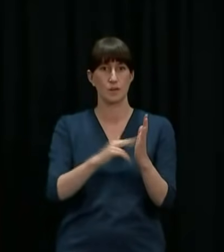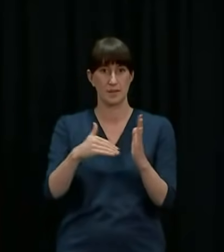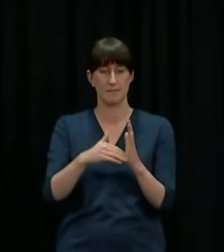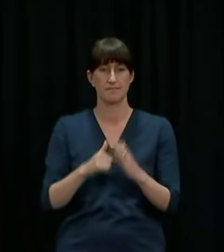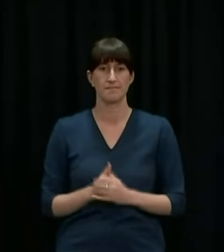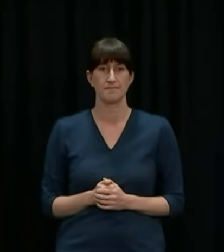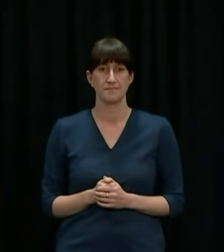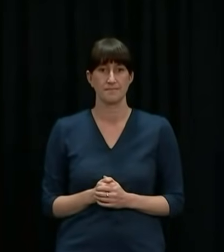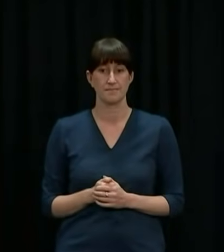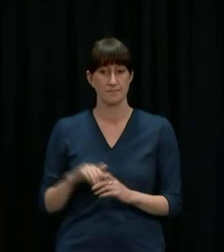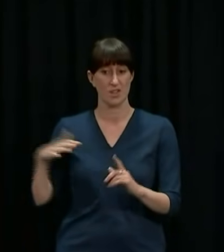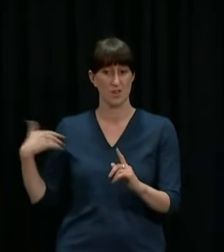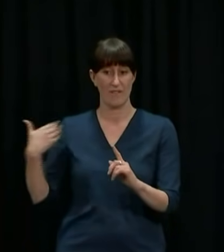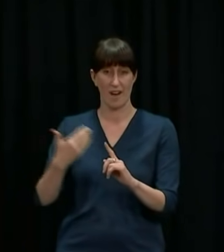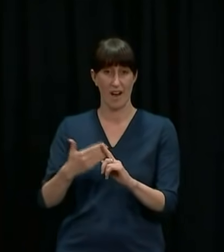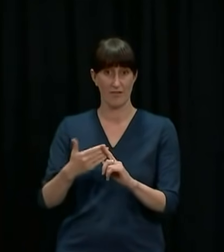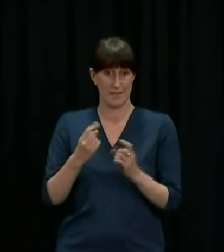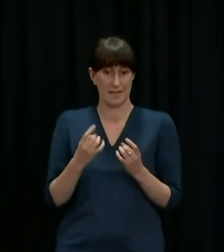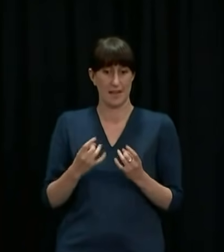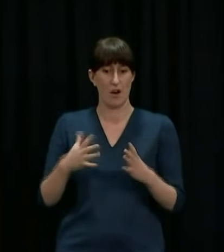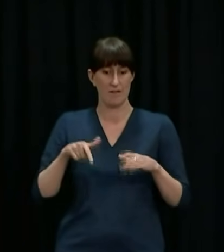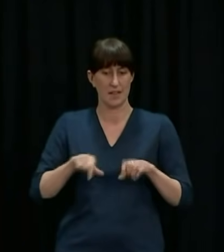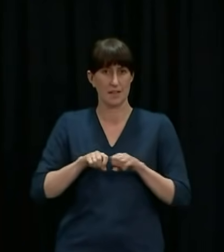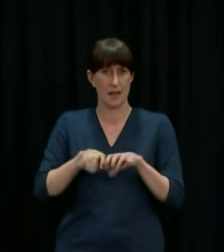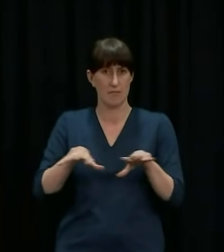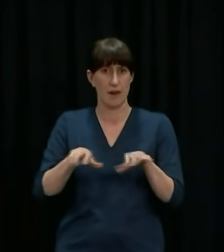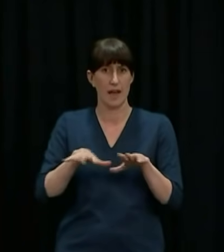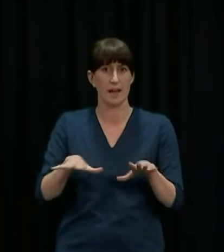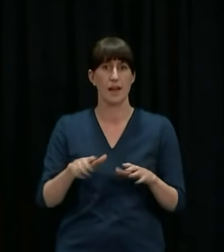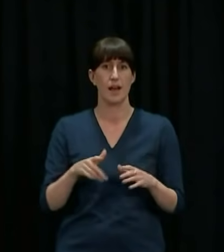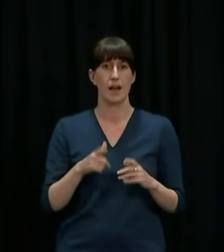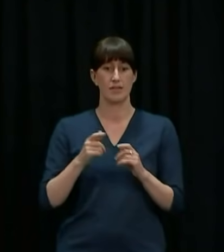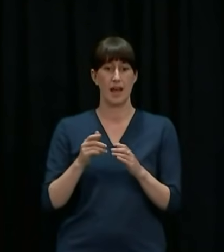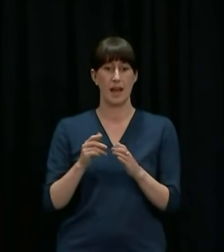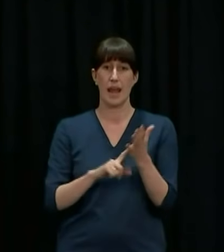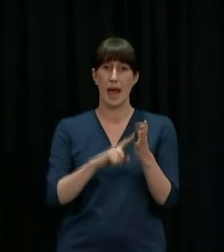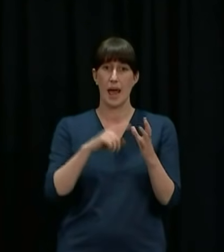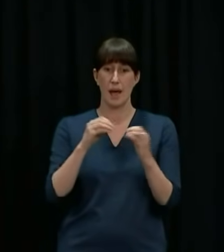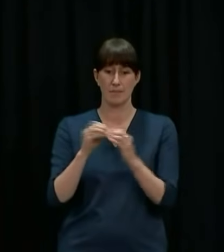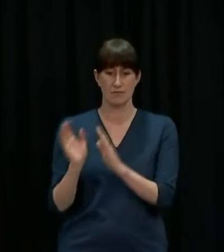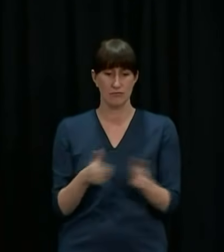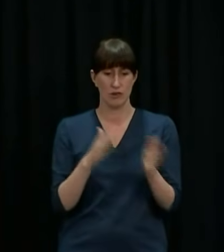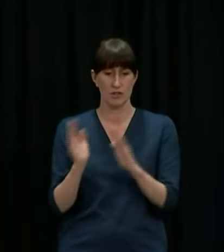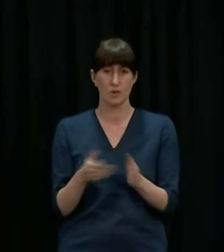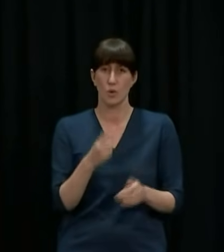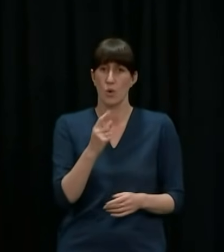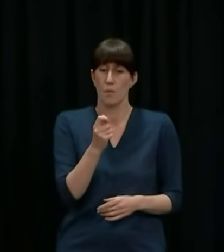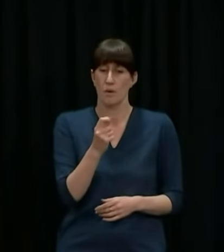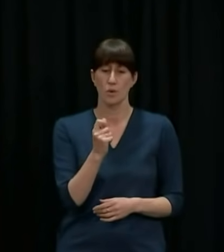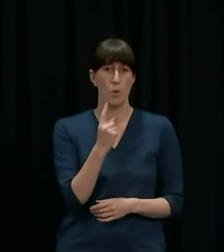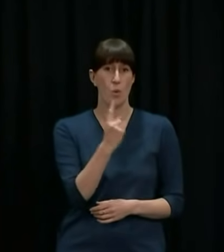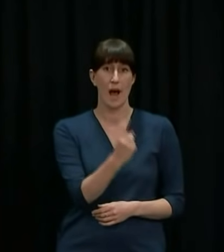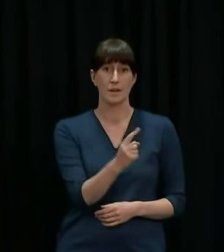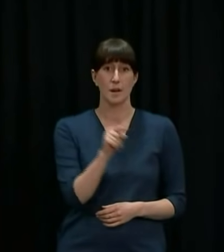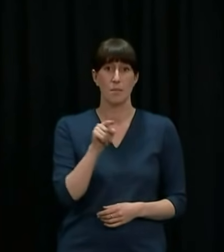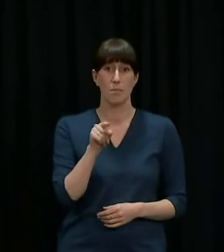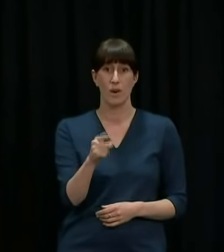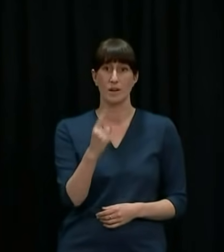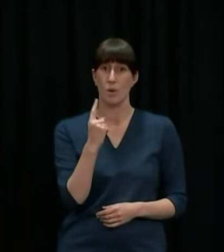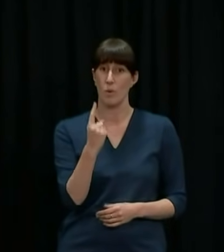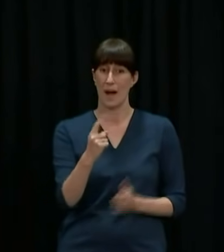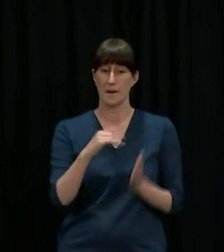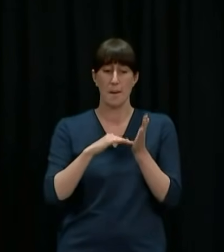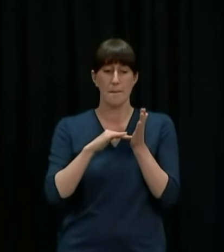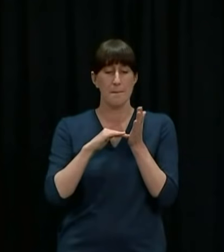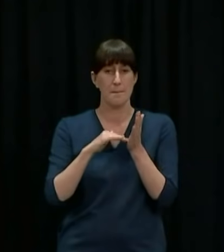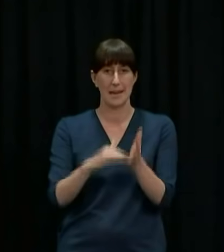To date, since the start of this outbreak, our labs across the country have processed almost 1.1 million tests. It's a huge effort. Thank you to everybody